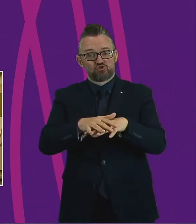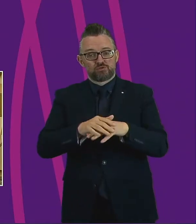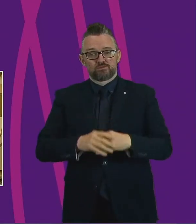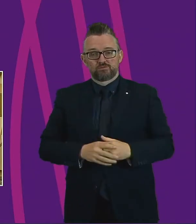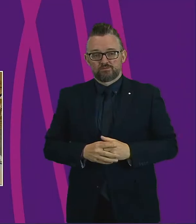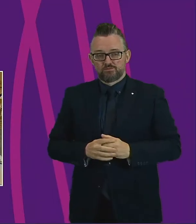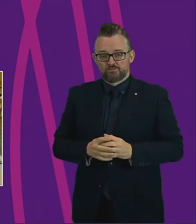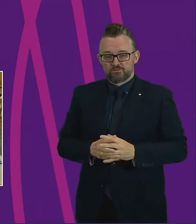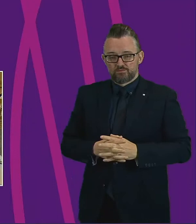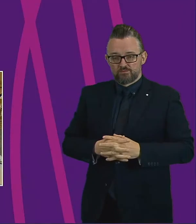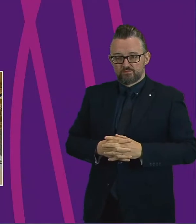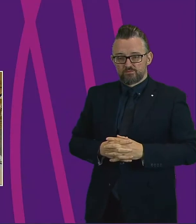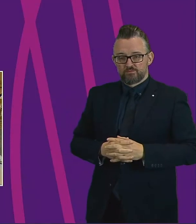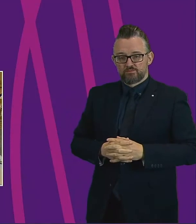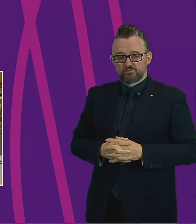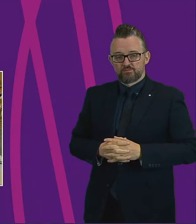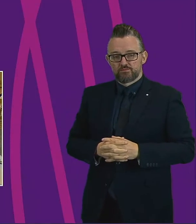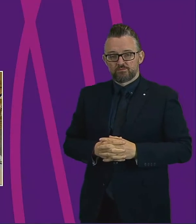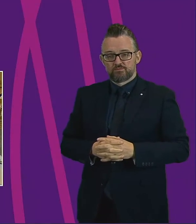made.